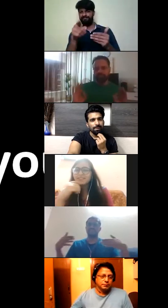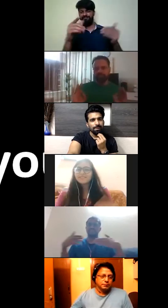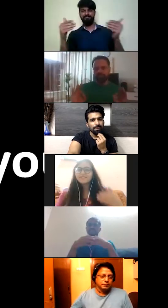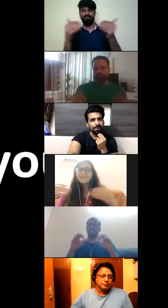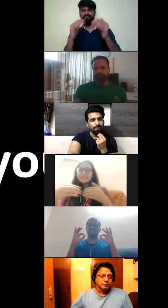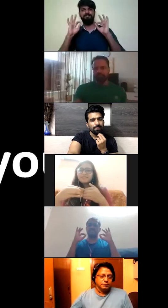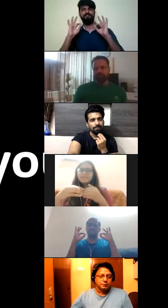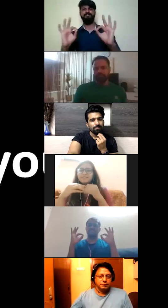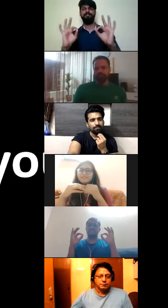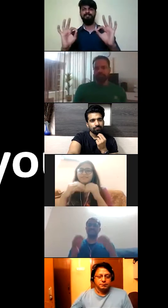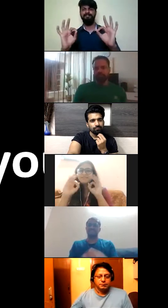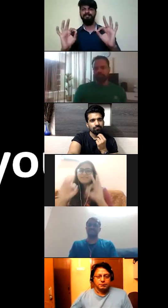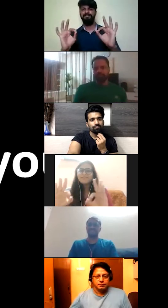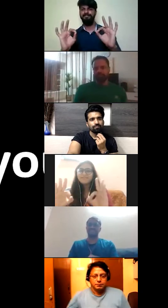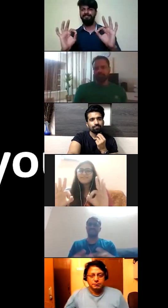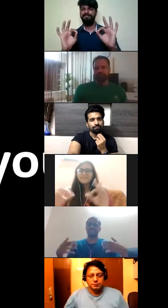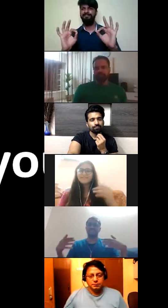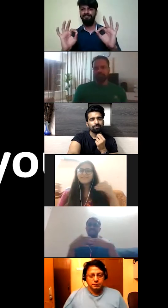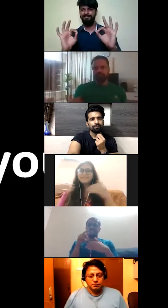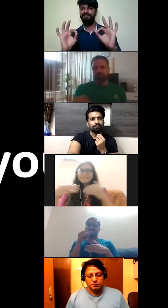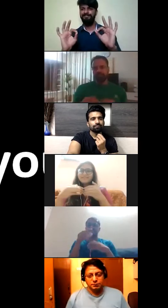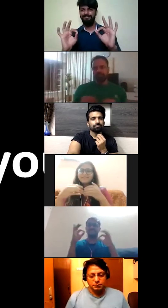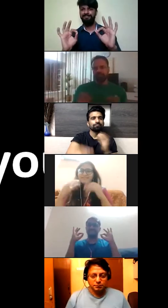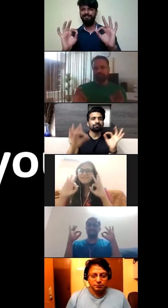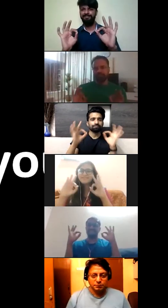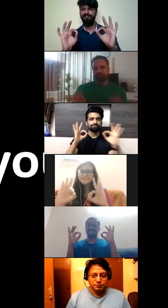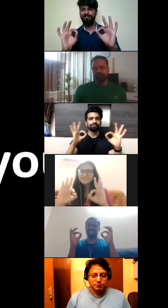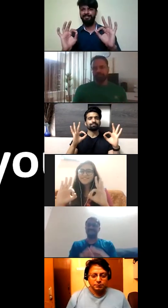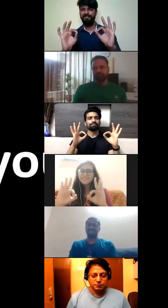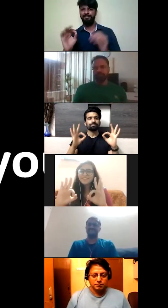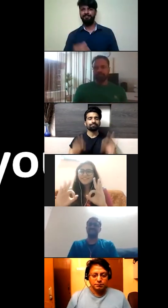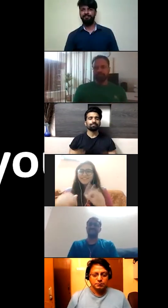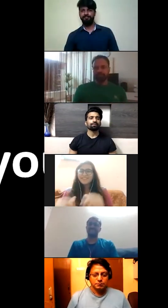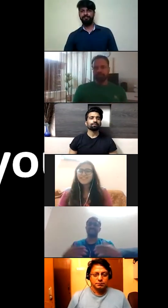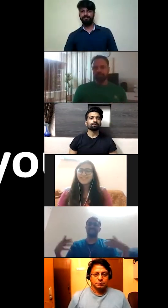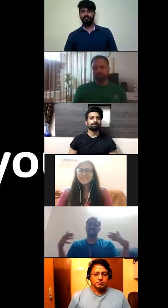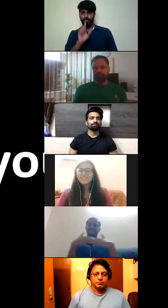So nice to meet you will sign like meet you, nice.